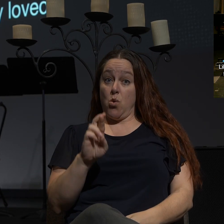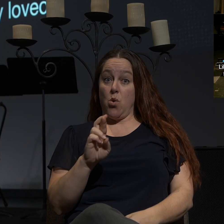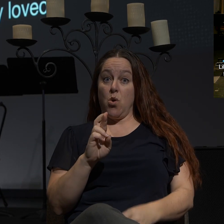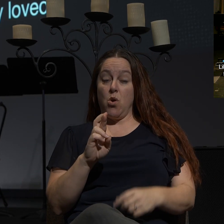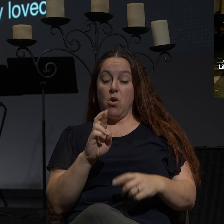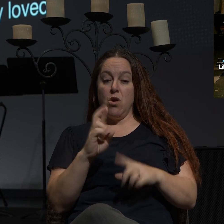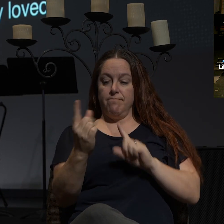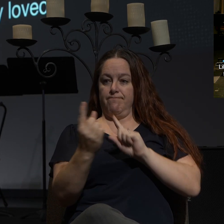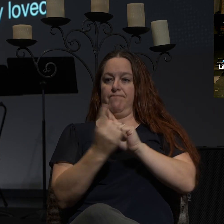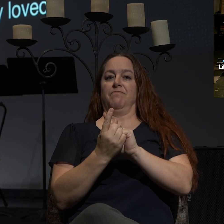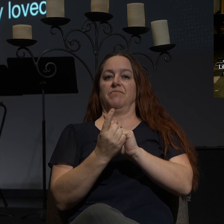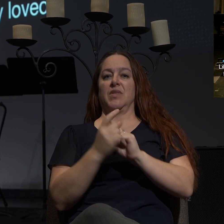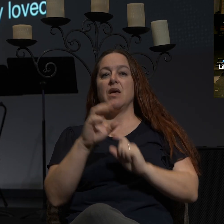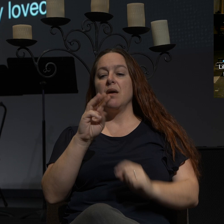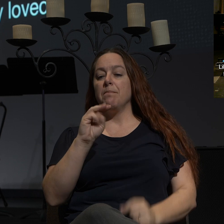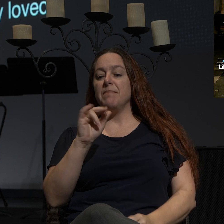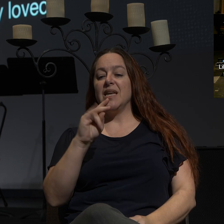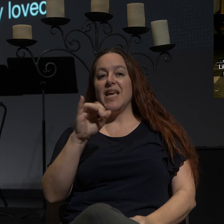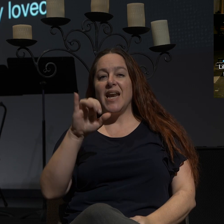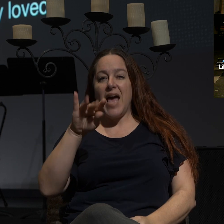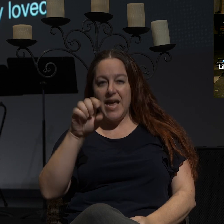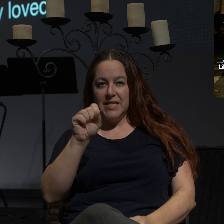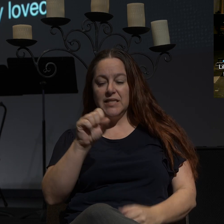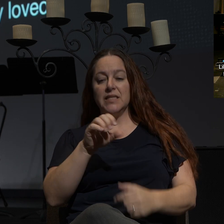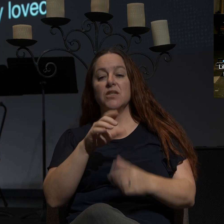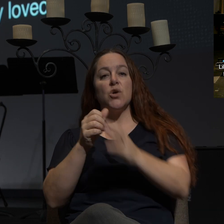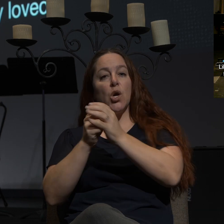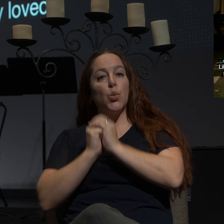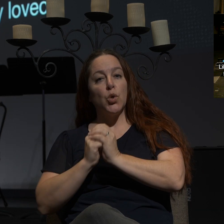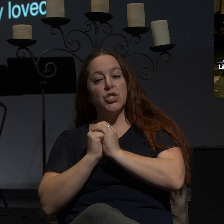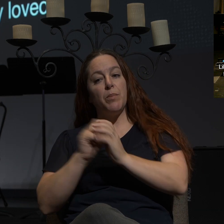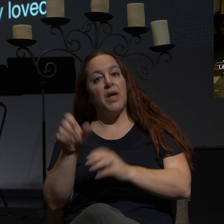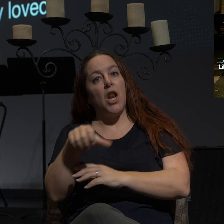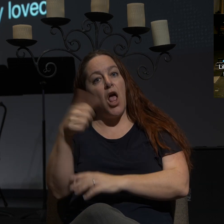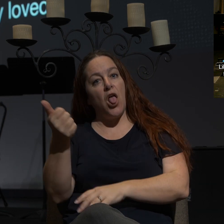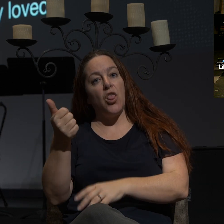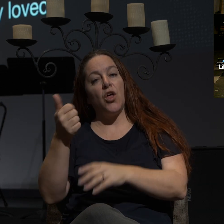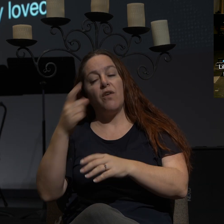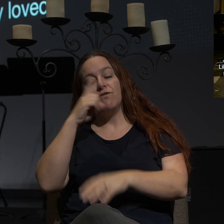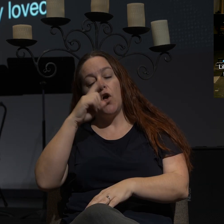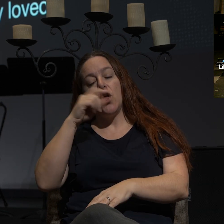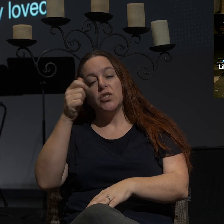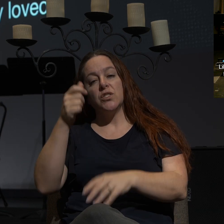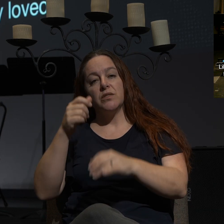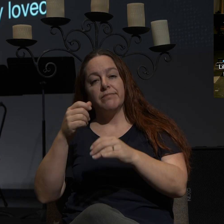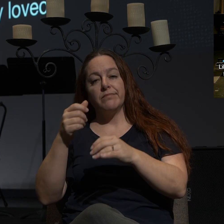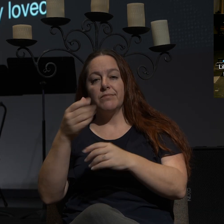some Moabites and Midianites who are worshiping the false god Baal.